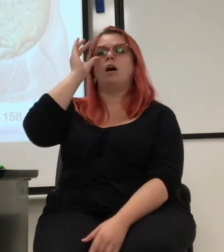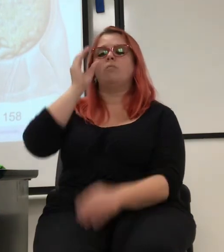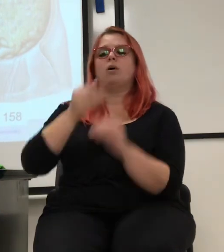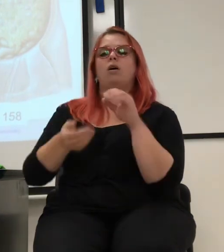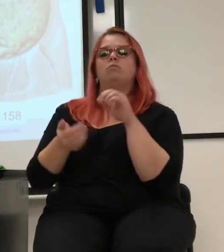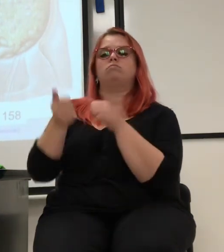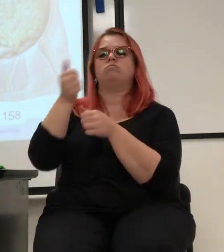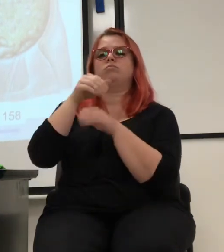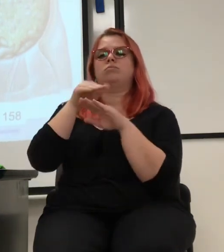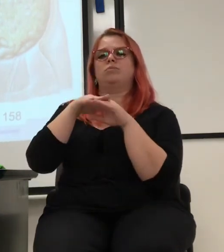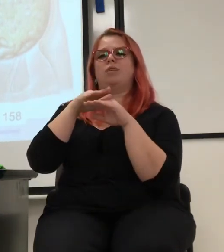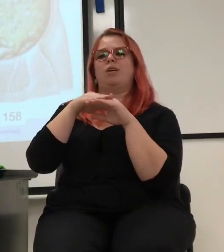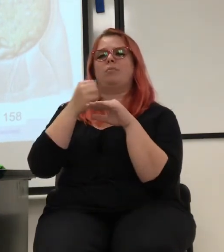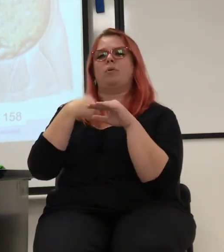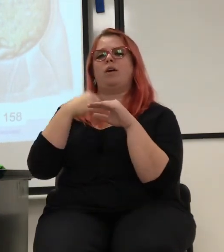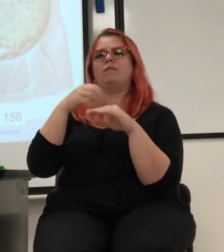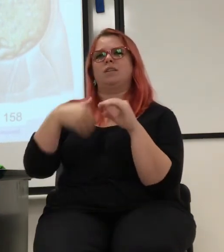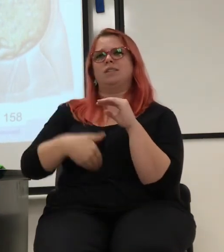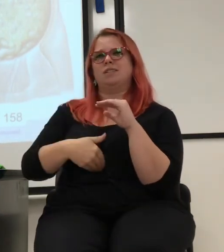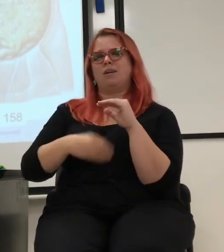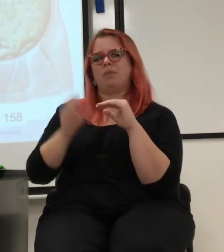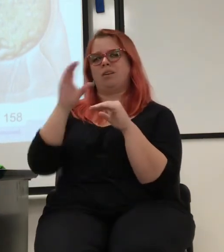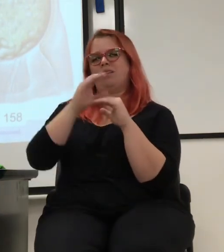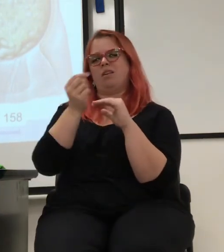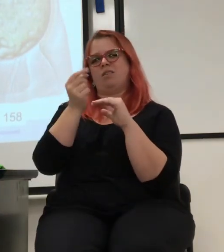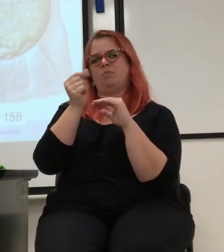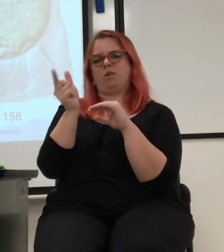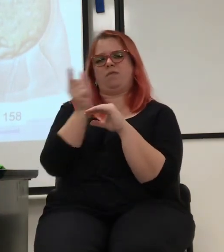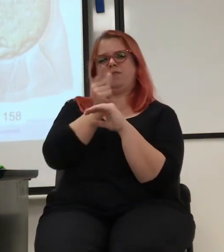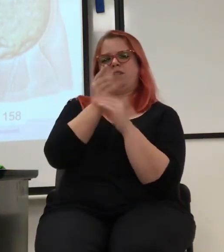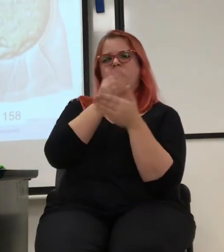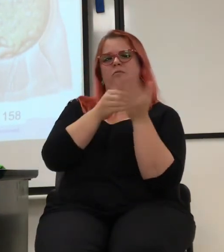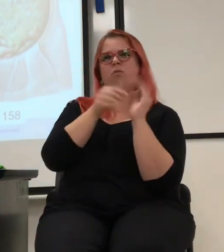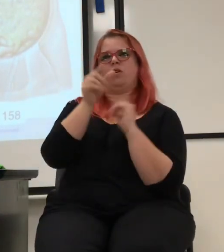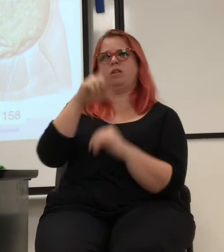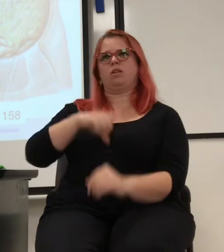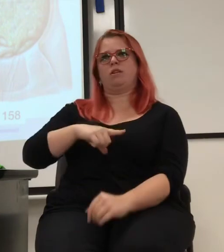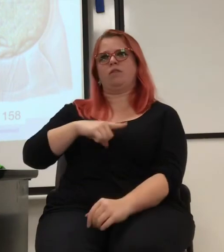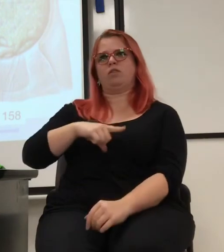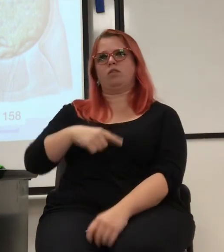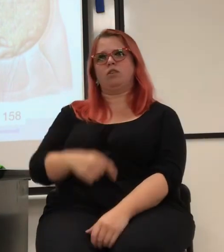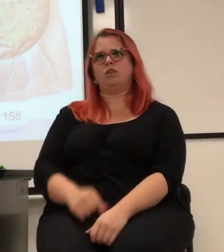a little bit of the left lobe of the liver. That's basically what you see.